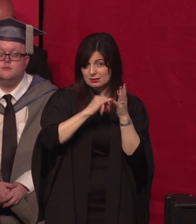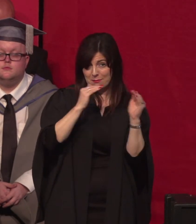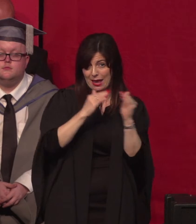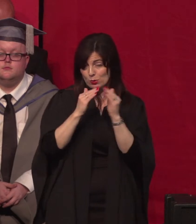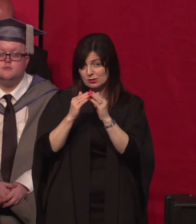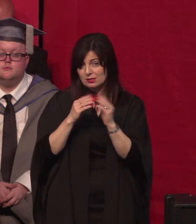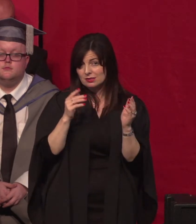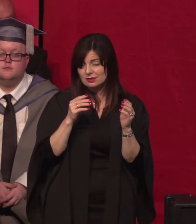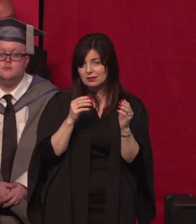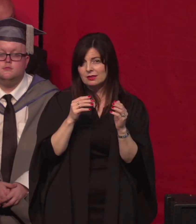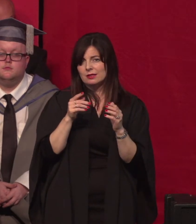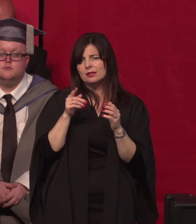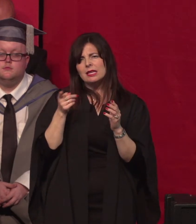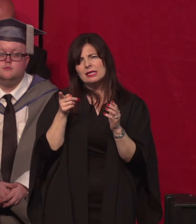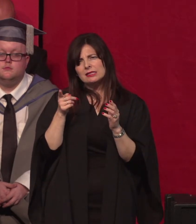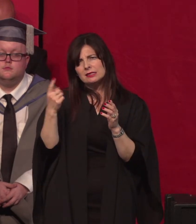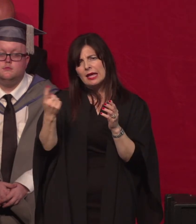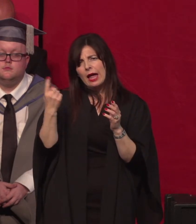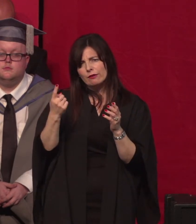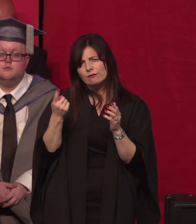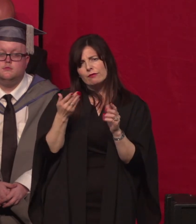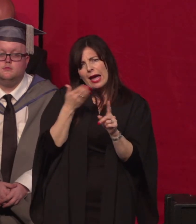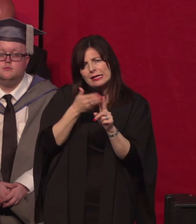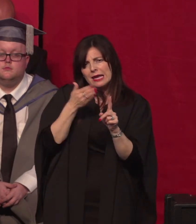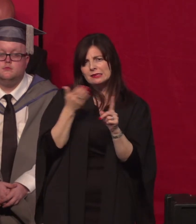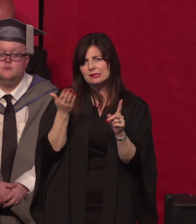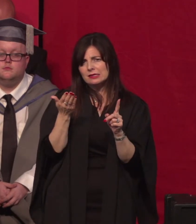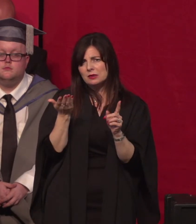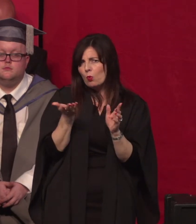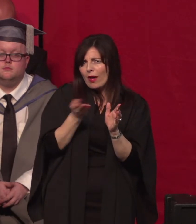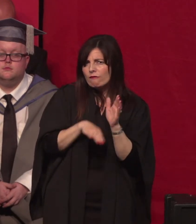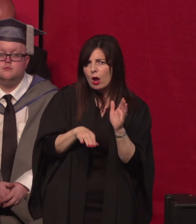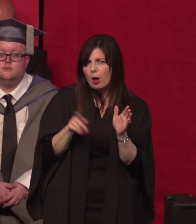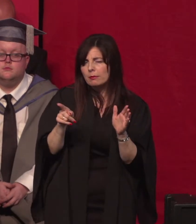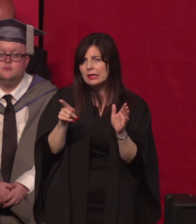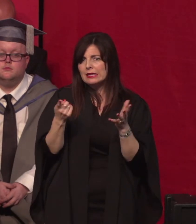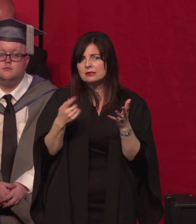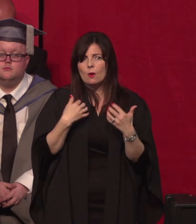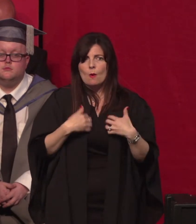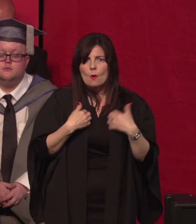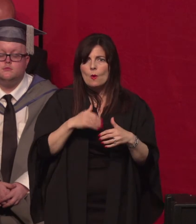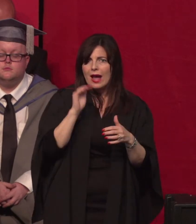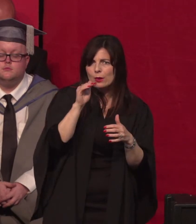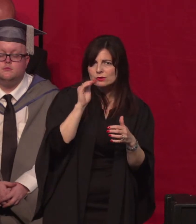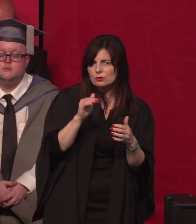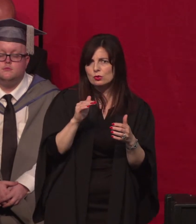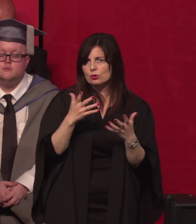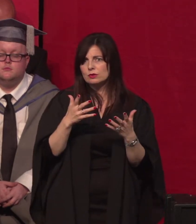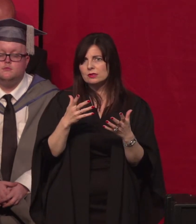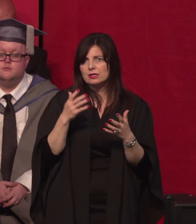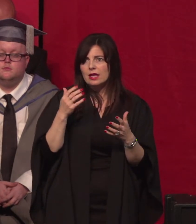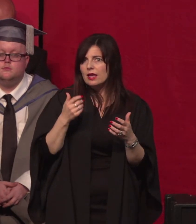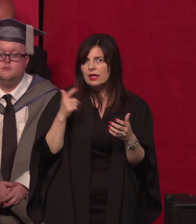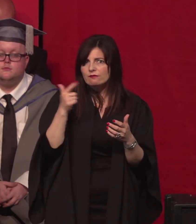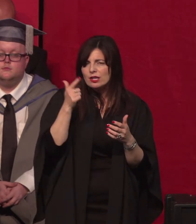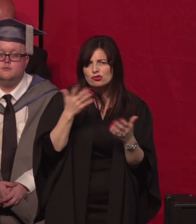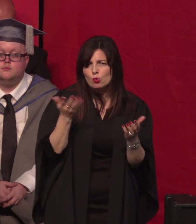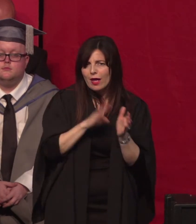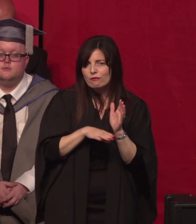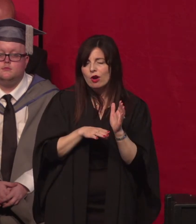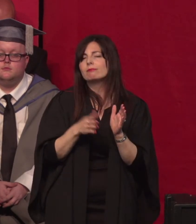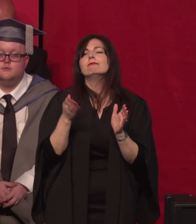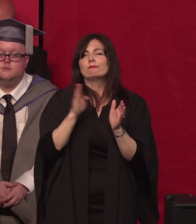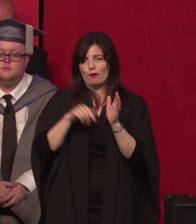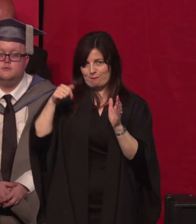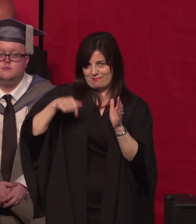his identity and sense of curiosity, the place where he discovered his love of the outdoors and spirit for adventure, was right here in